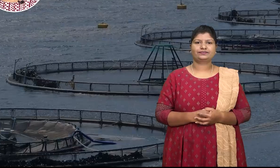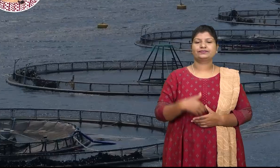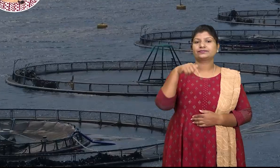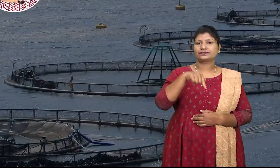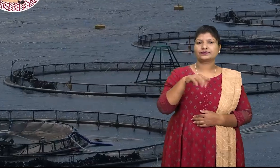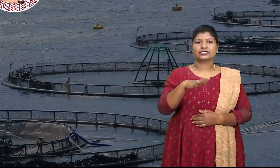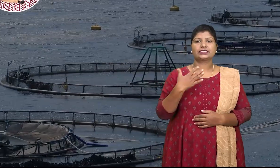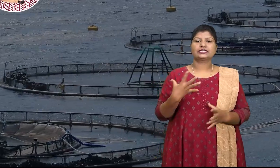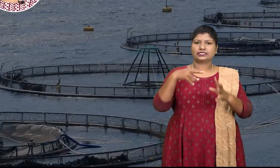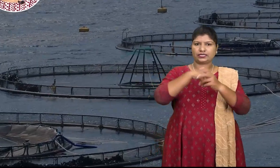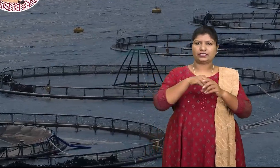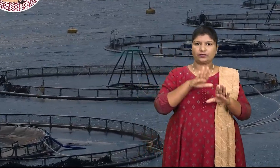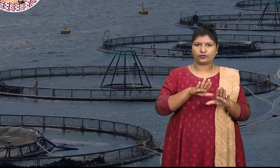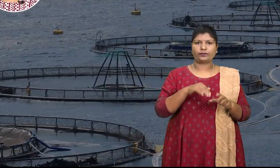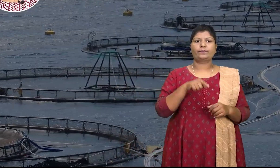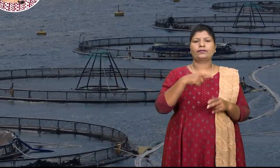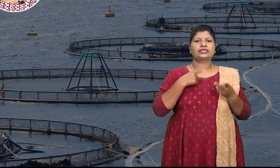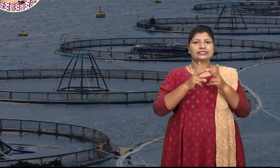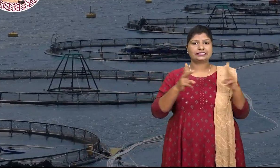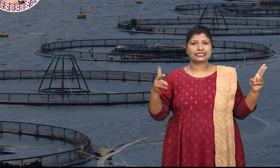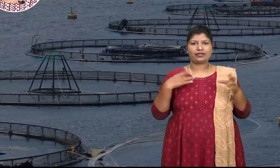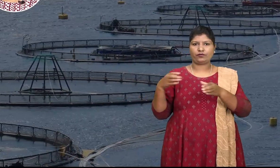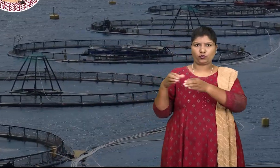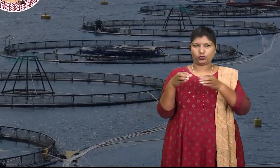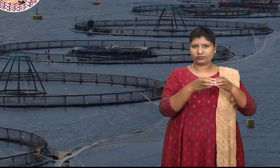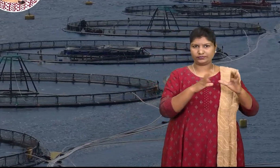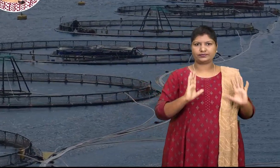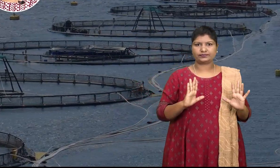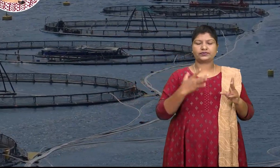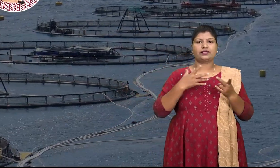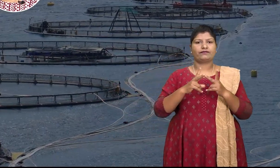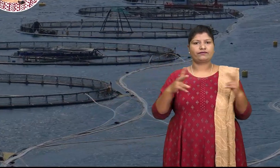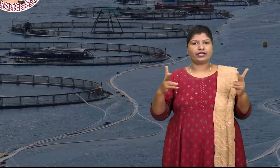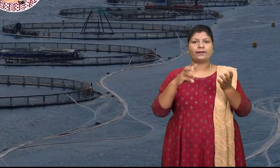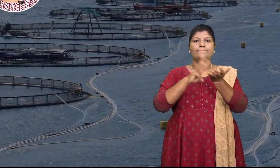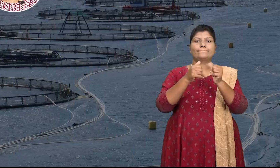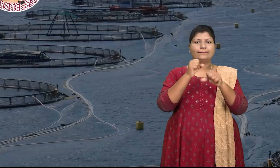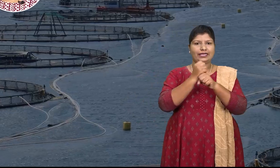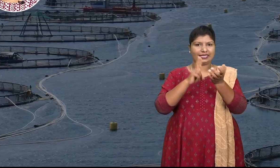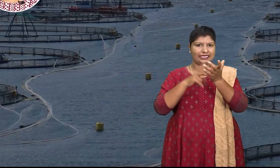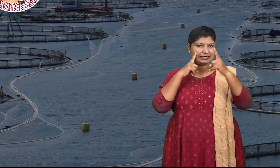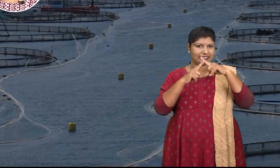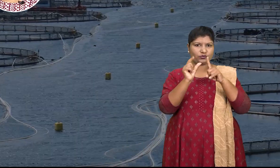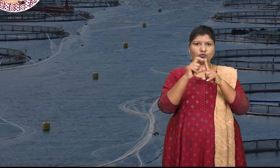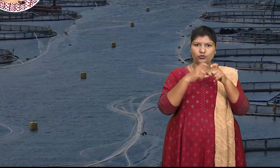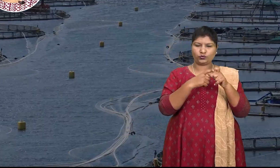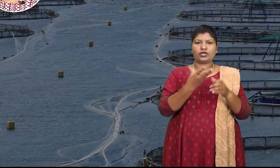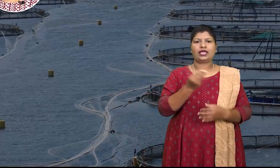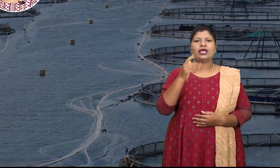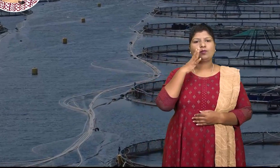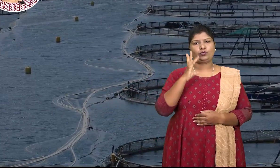It is constituted by several groups of varying magnitude and